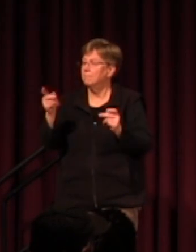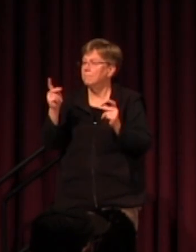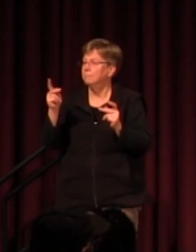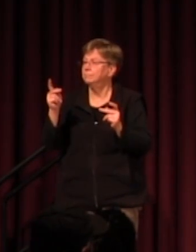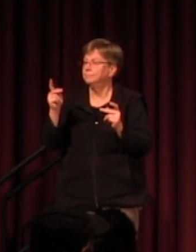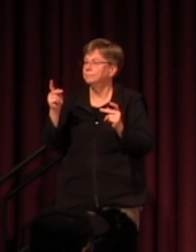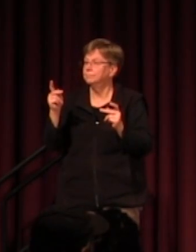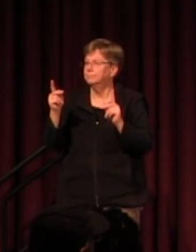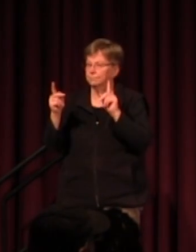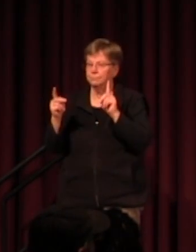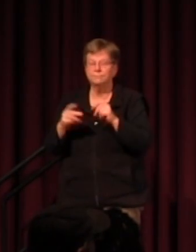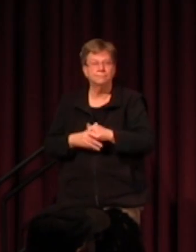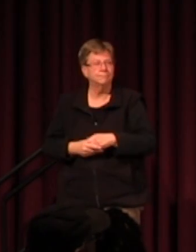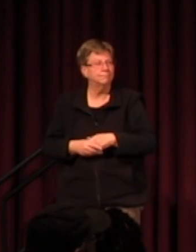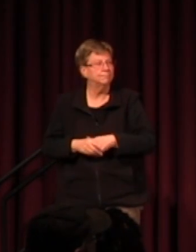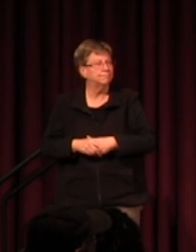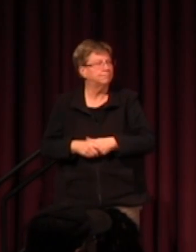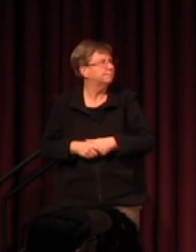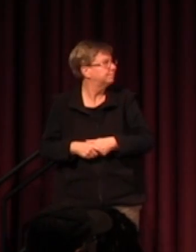Let's do this.